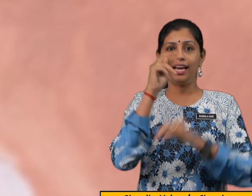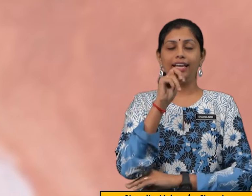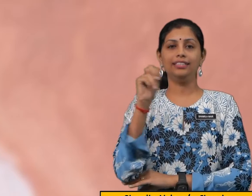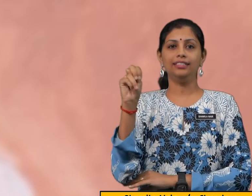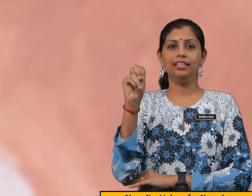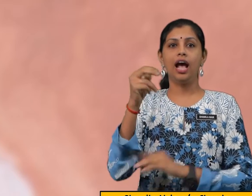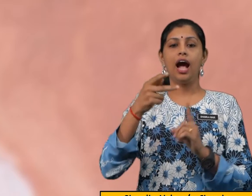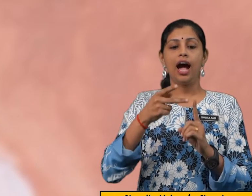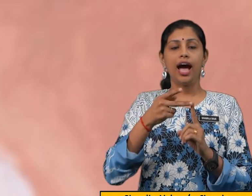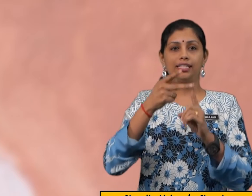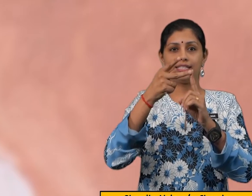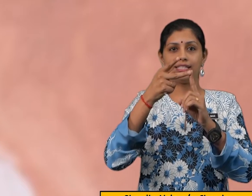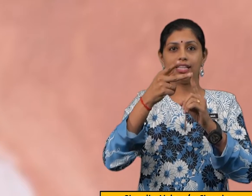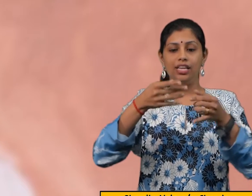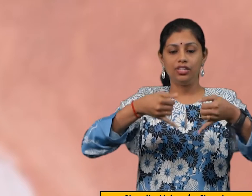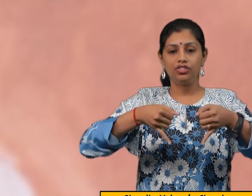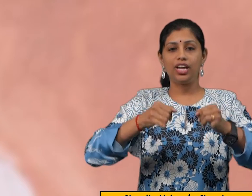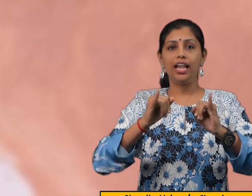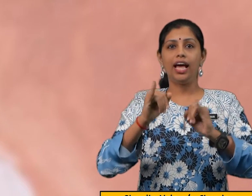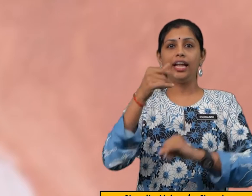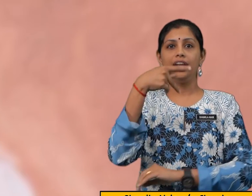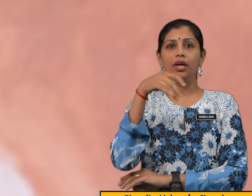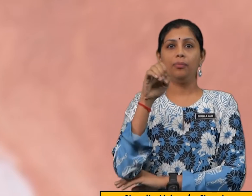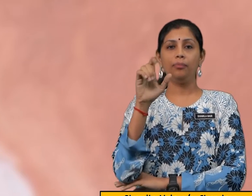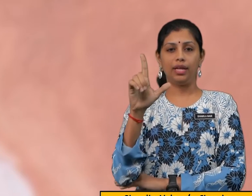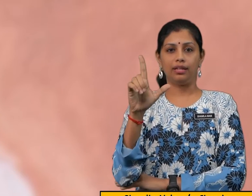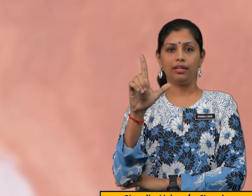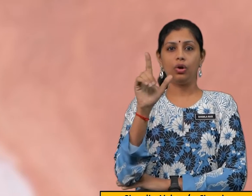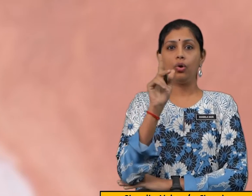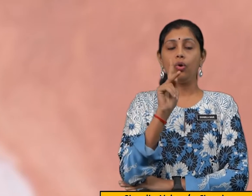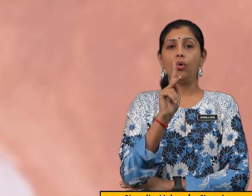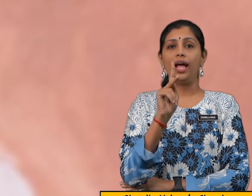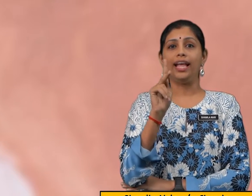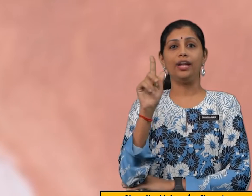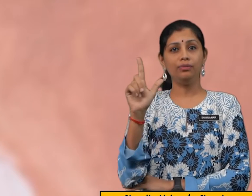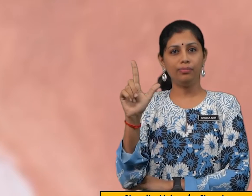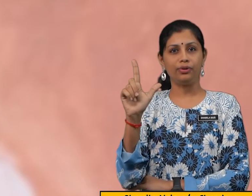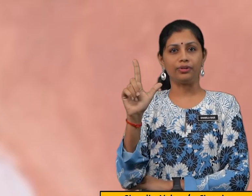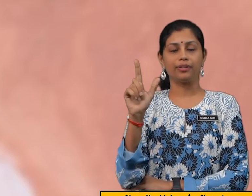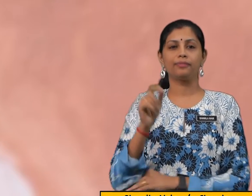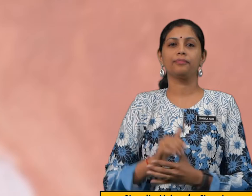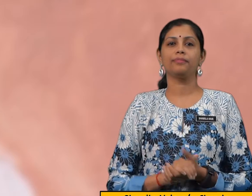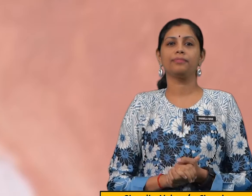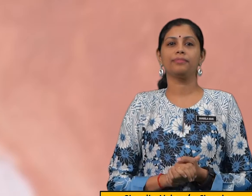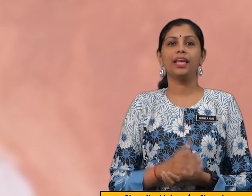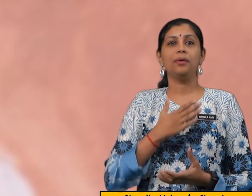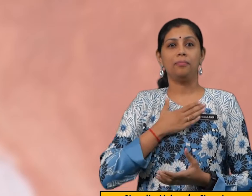Pendidikan Khas Jalan Bil, Kuala Lumpur.